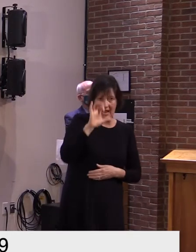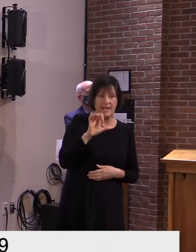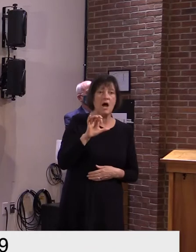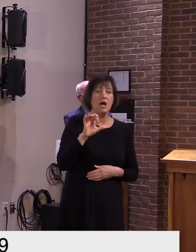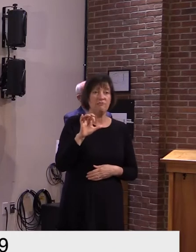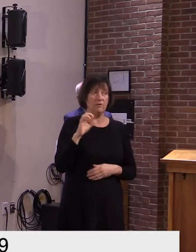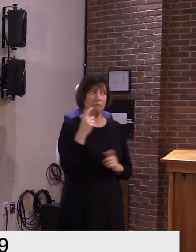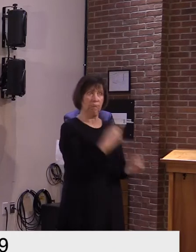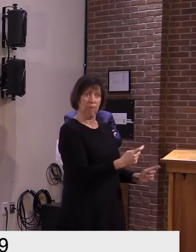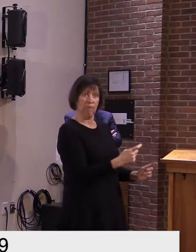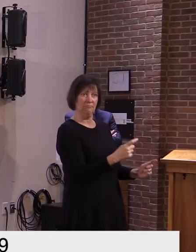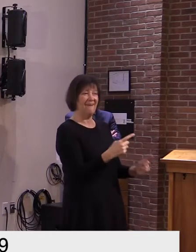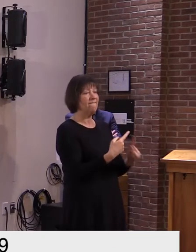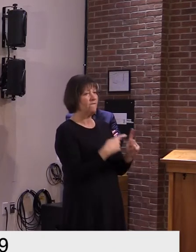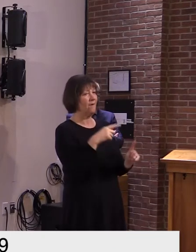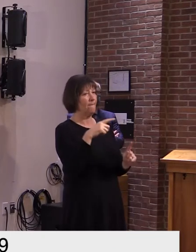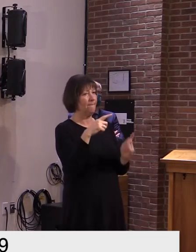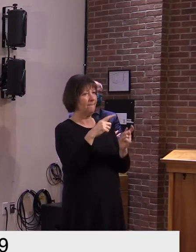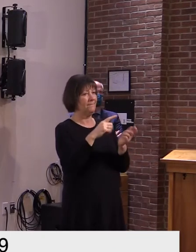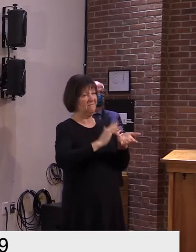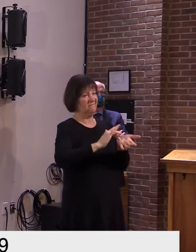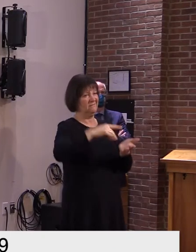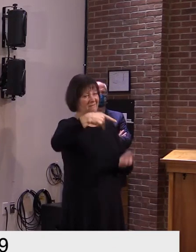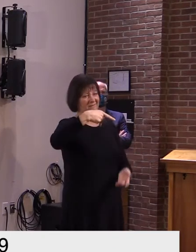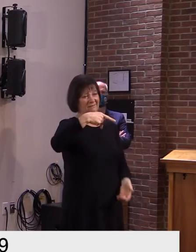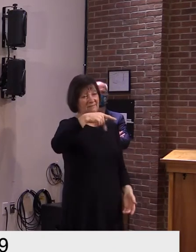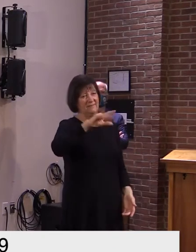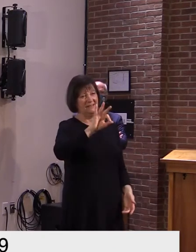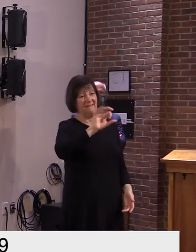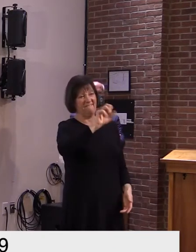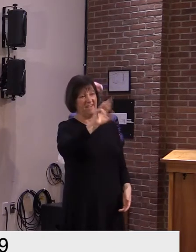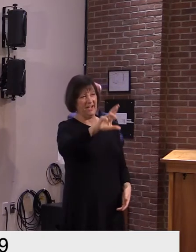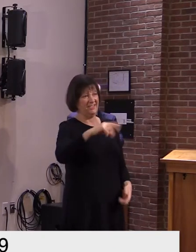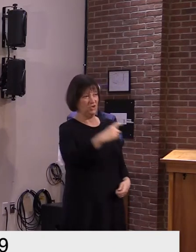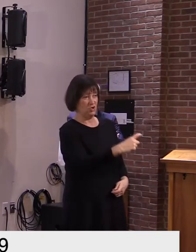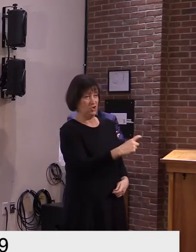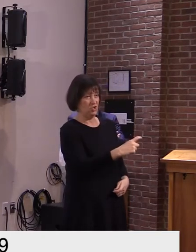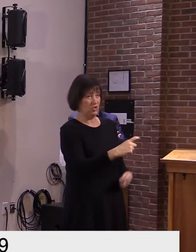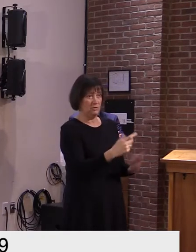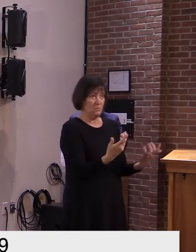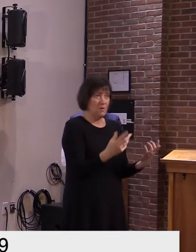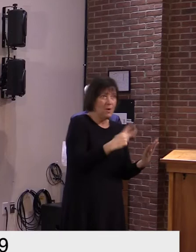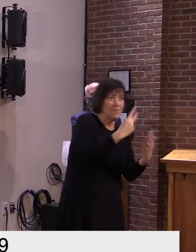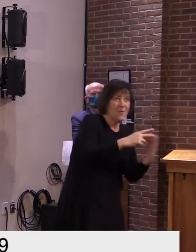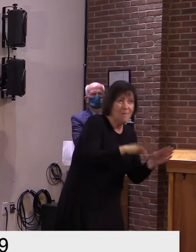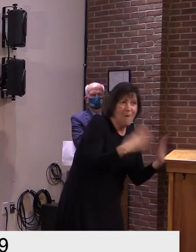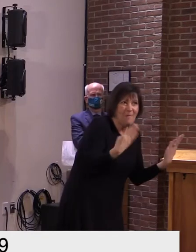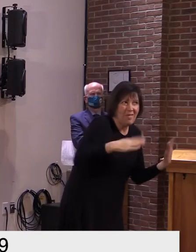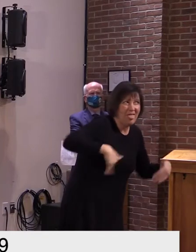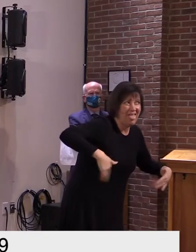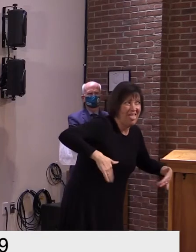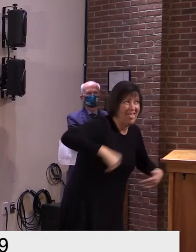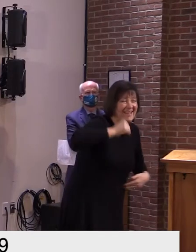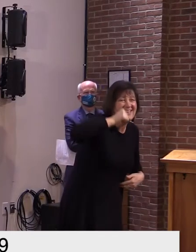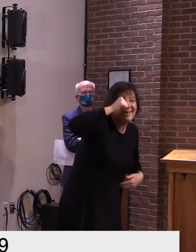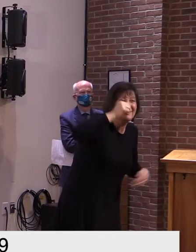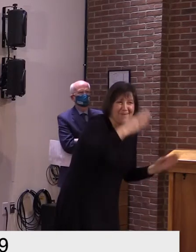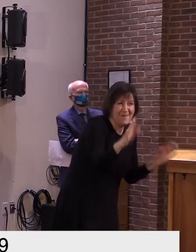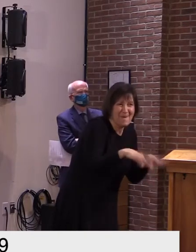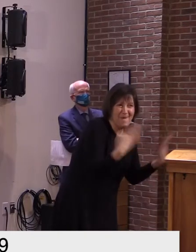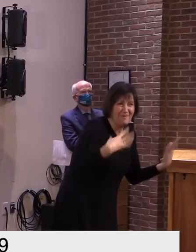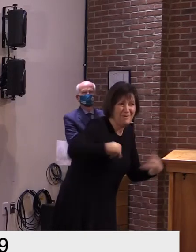that program. So that really couldn't have been touched last week at all, because it wasn't even slated to be used until yesterday.